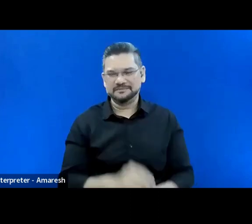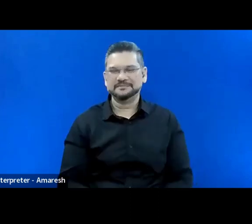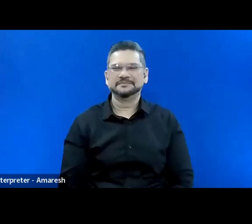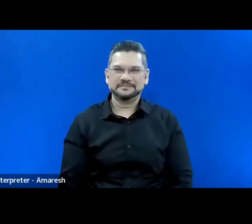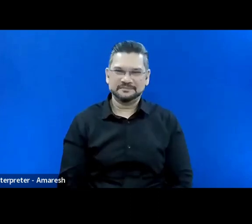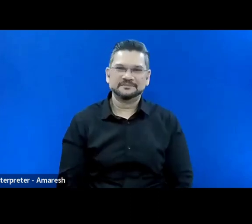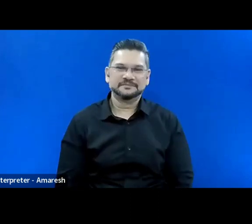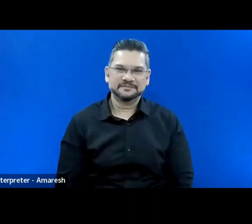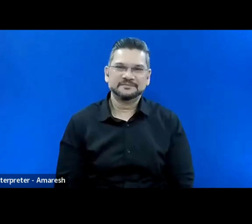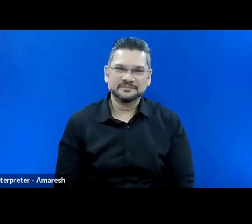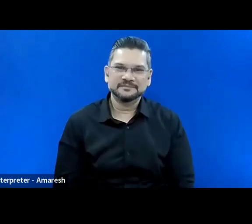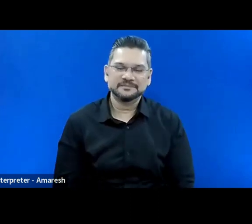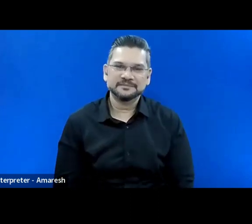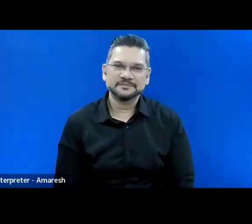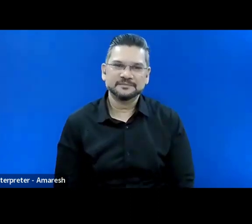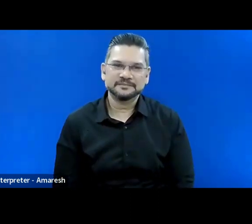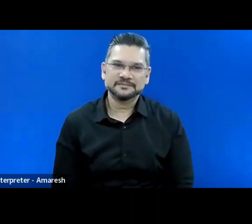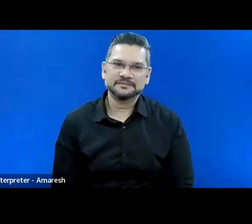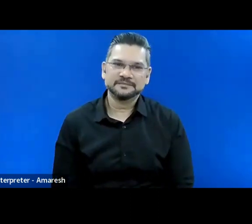To support